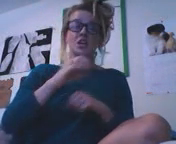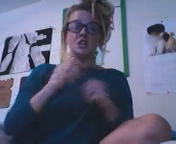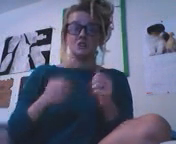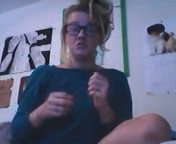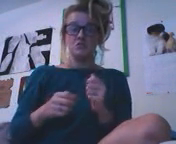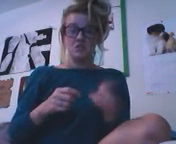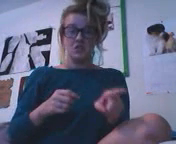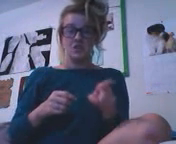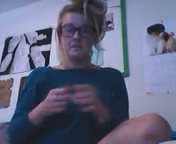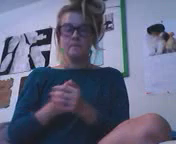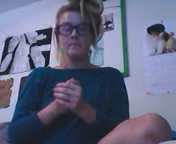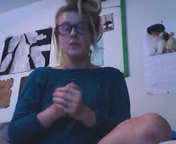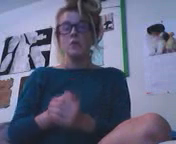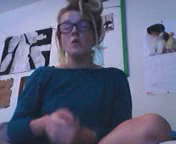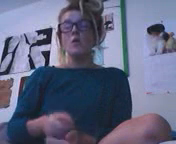hydrogen atoms, and 2 chlorine atoms.